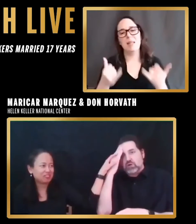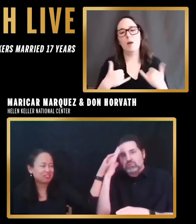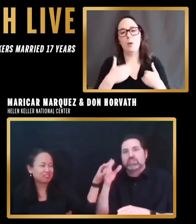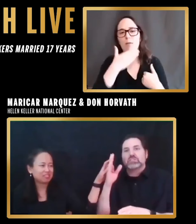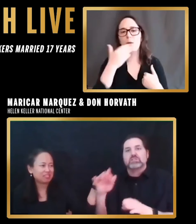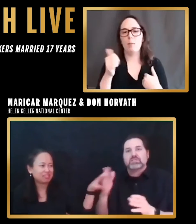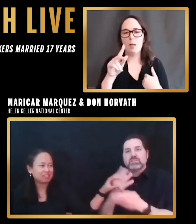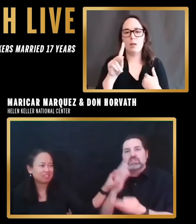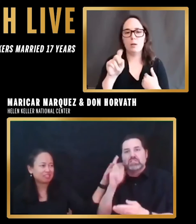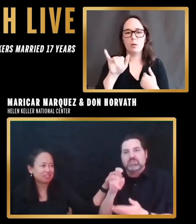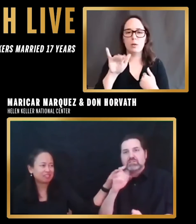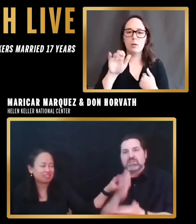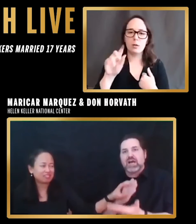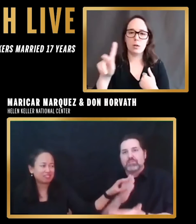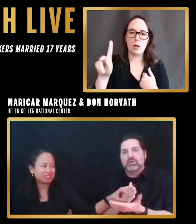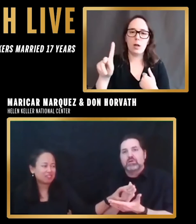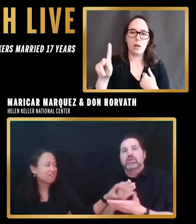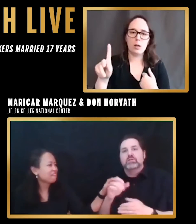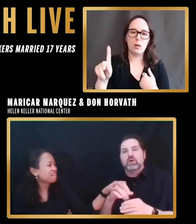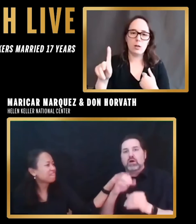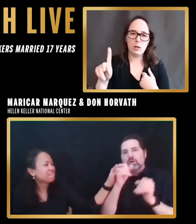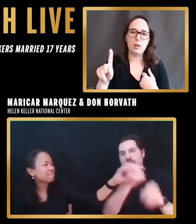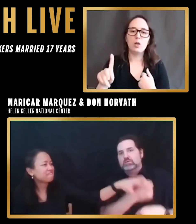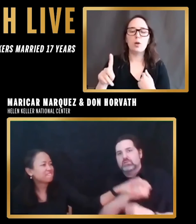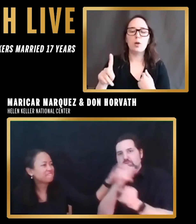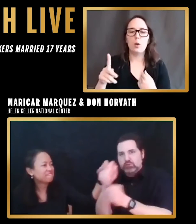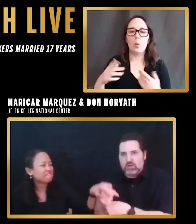she knows that she needs to stop